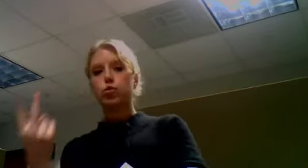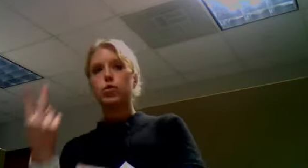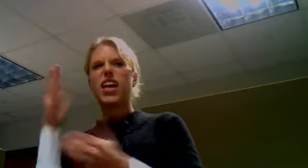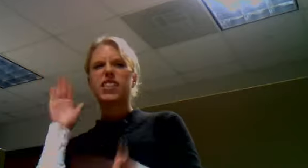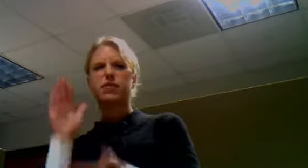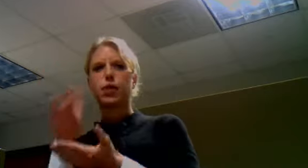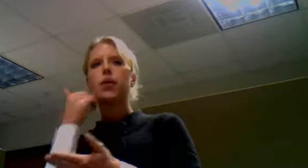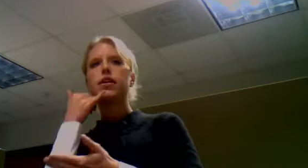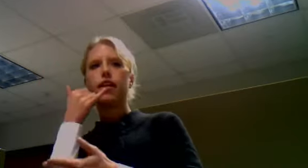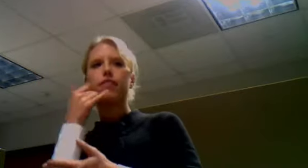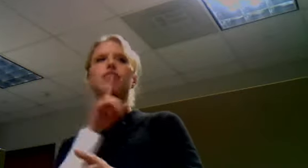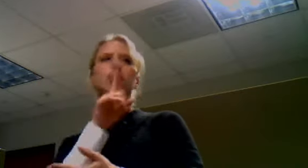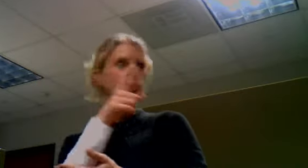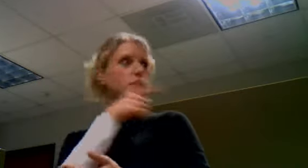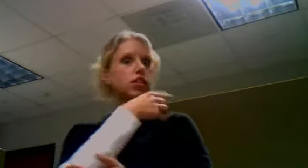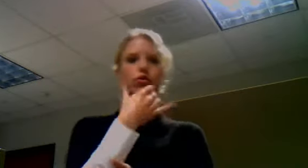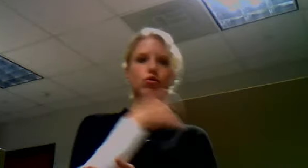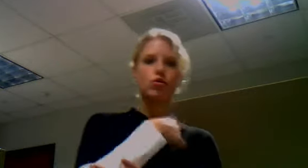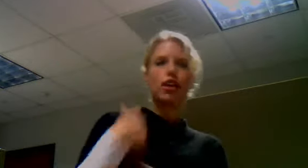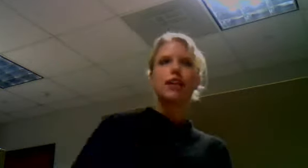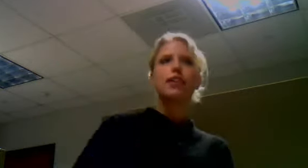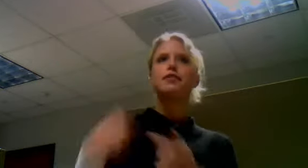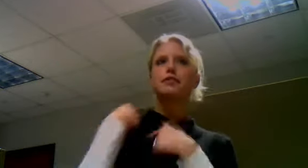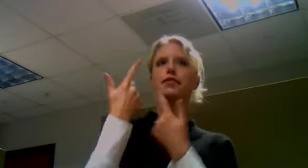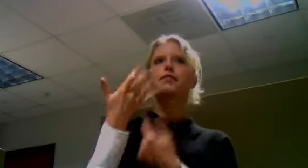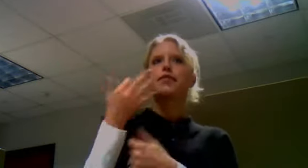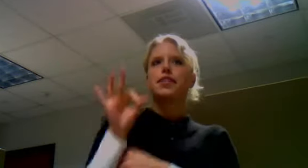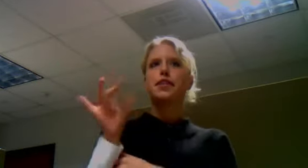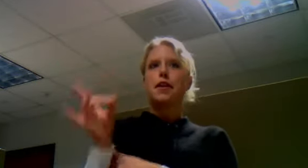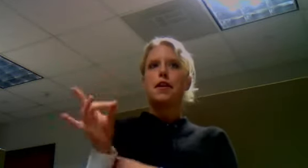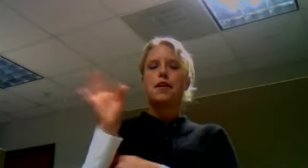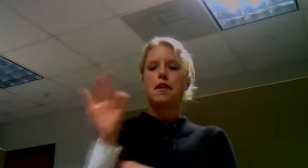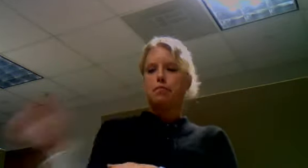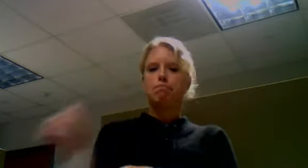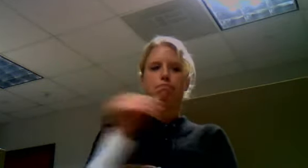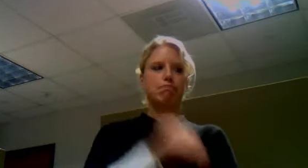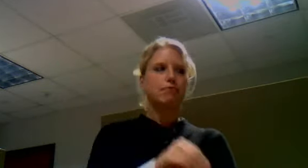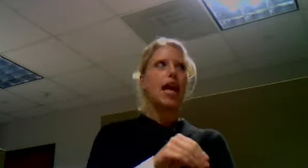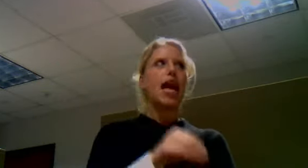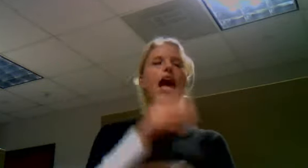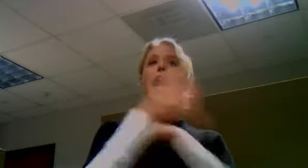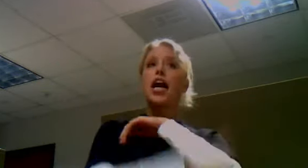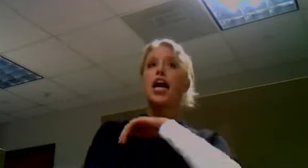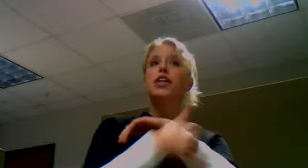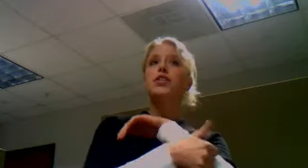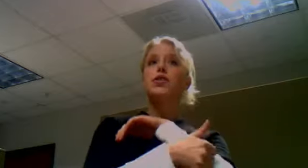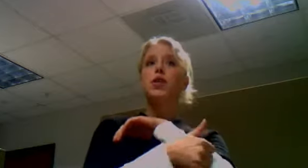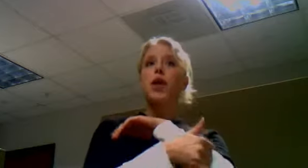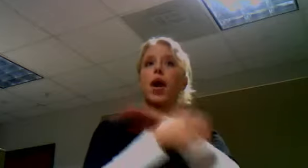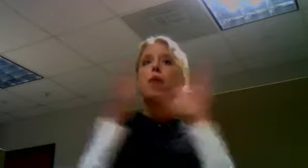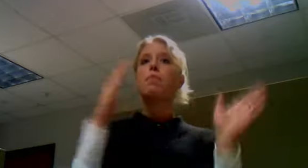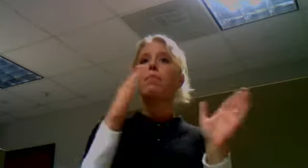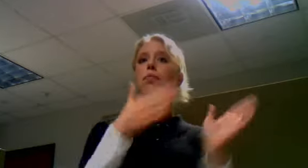is China. Since 1989, the country has performed at a double-digit rate every year for the last 20